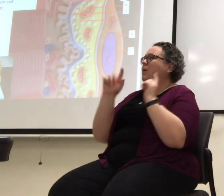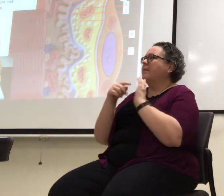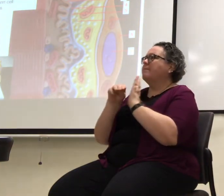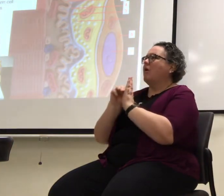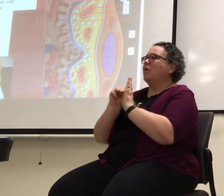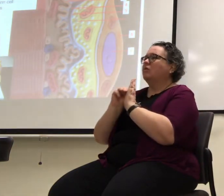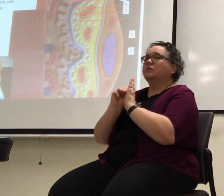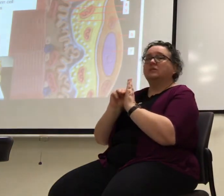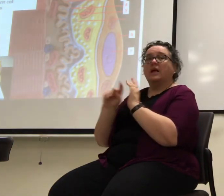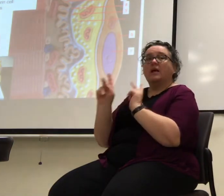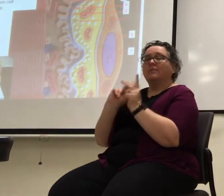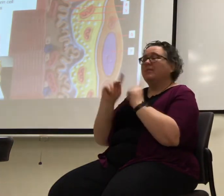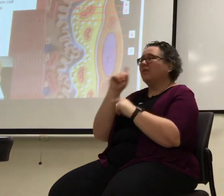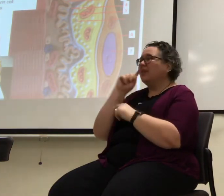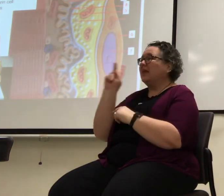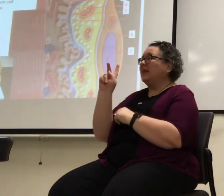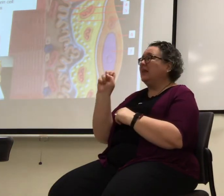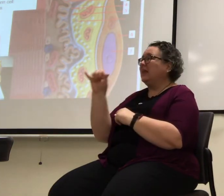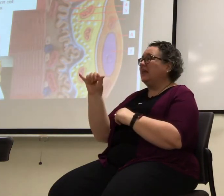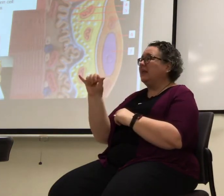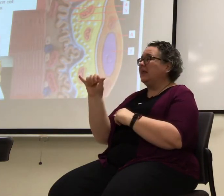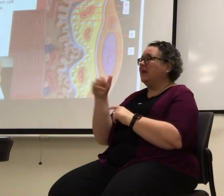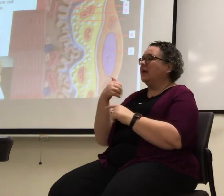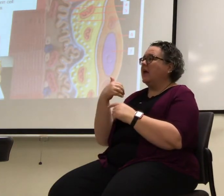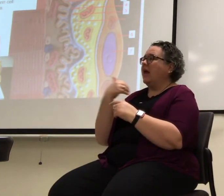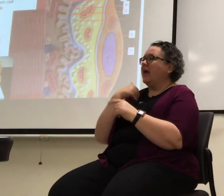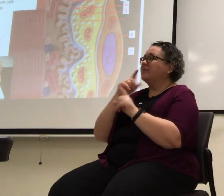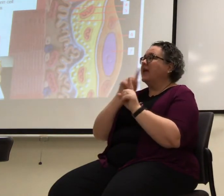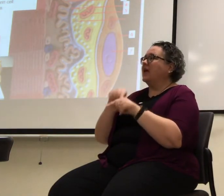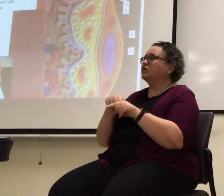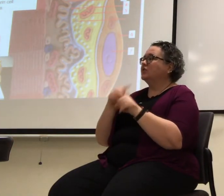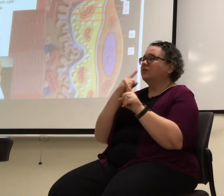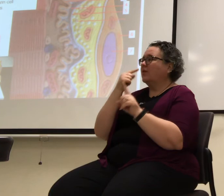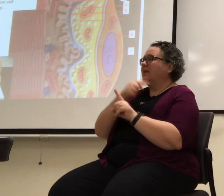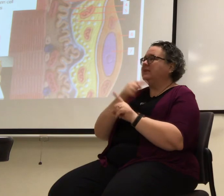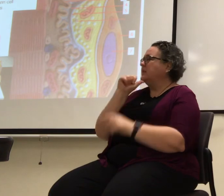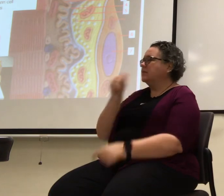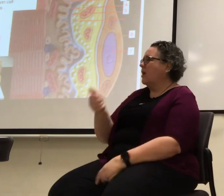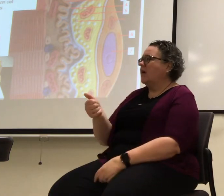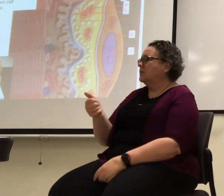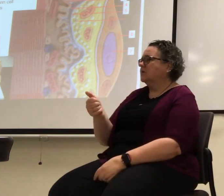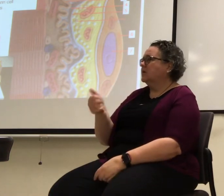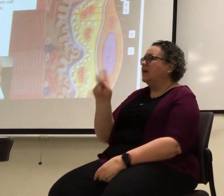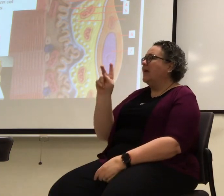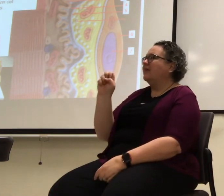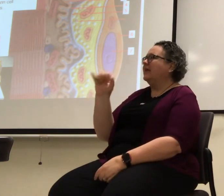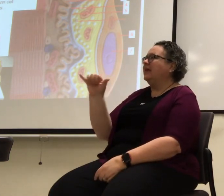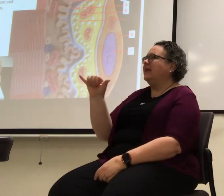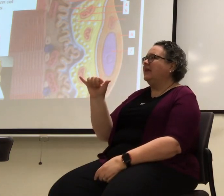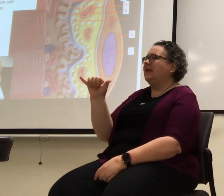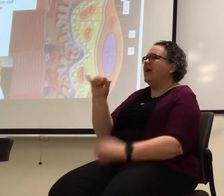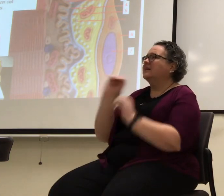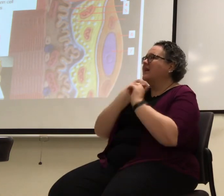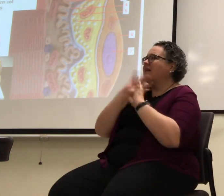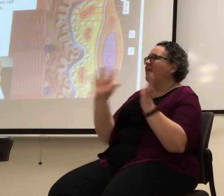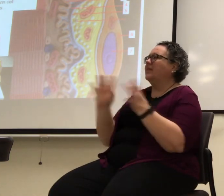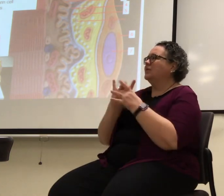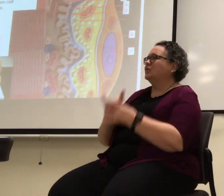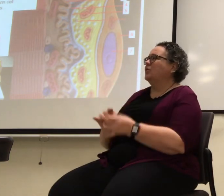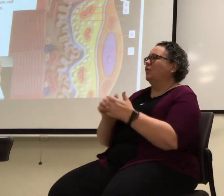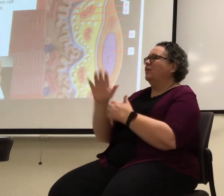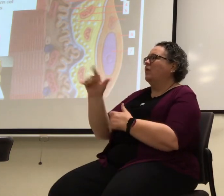And people think that the key has some, are the answers for this. It's not. It's got nothing to do with it. Nothing at all